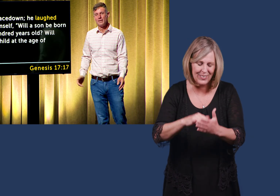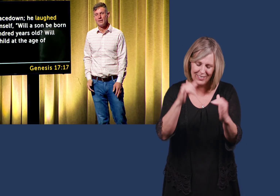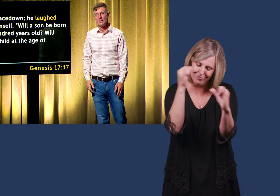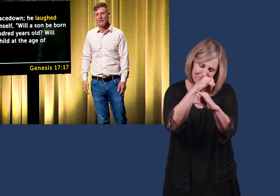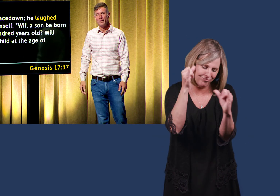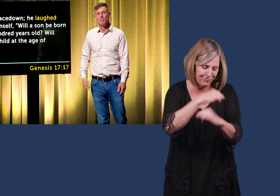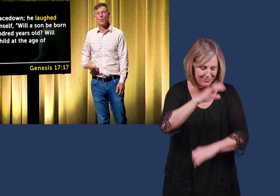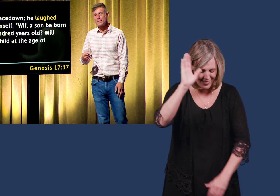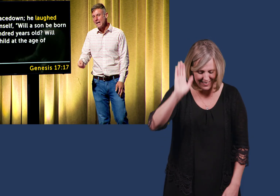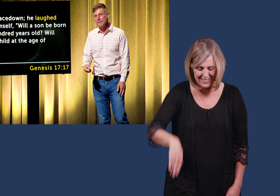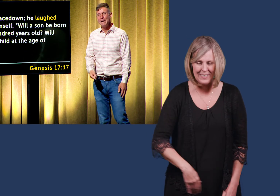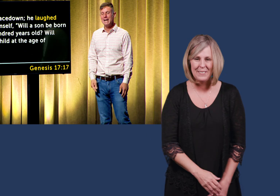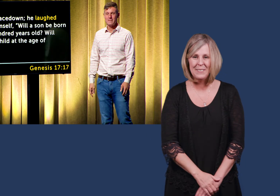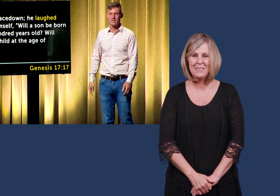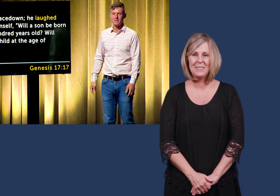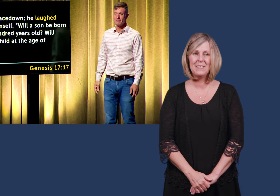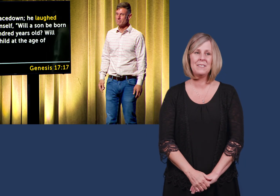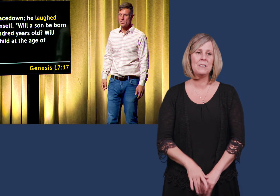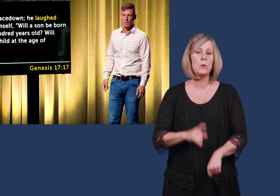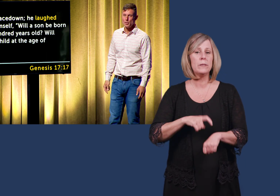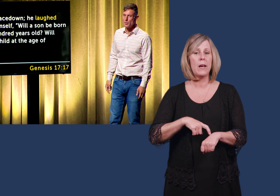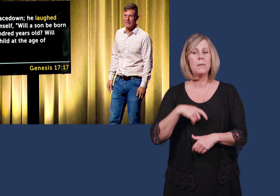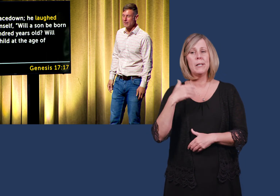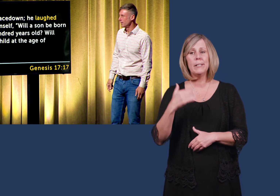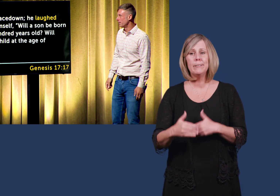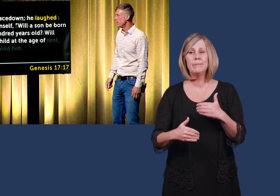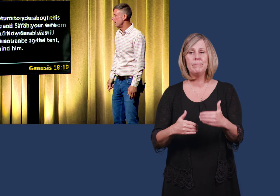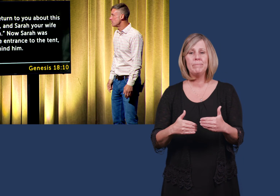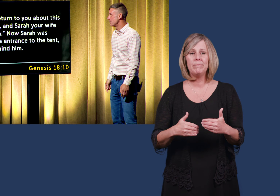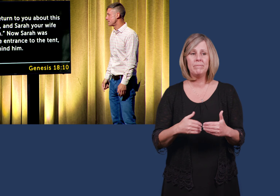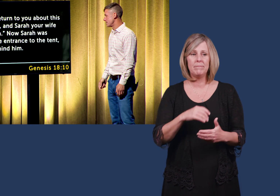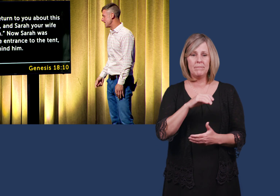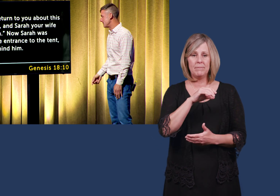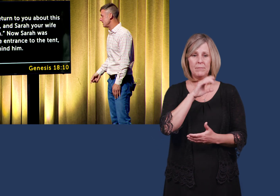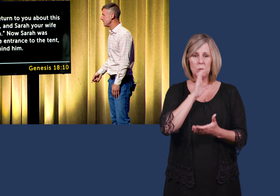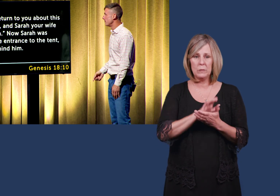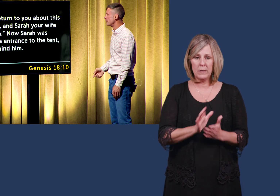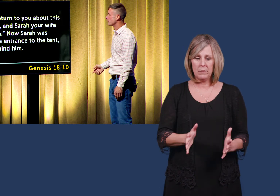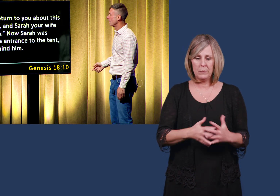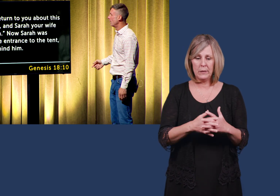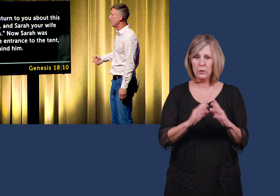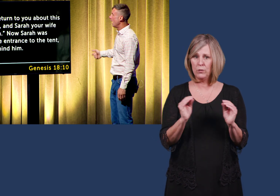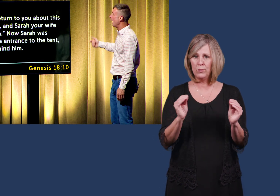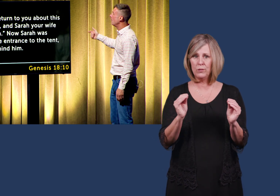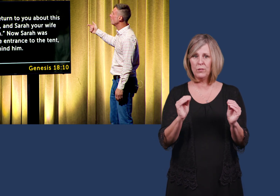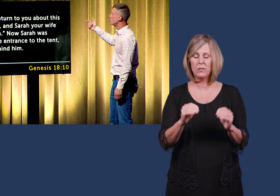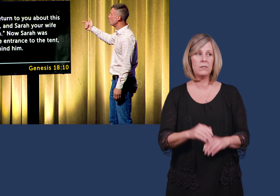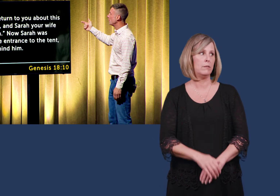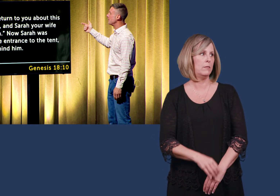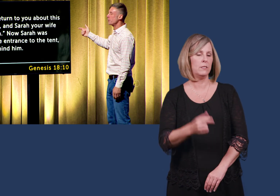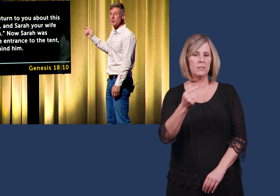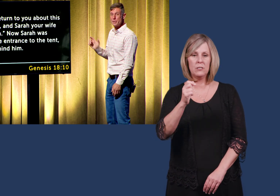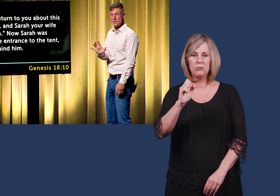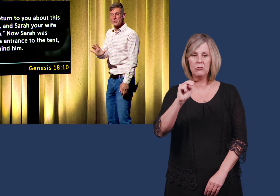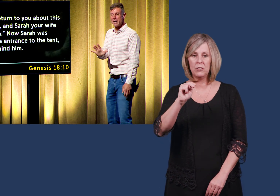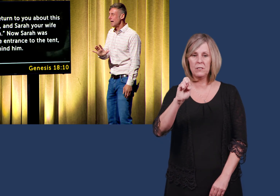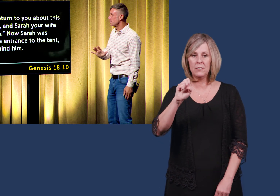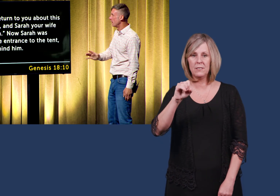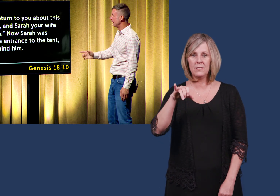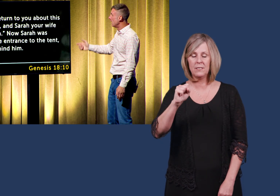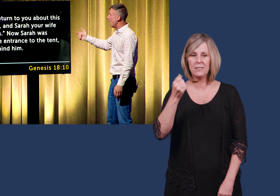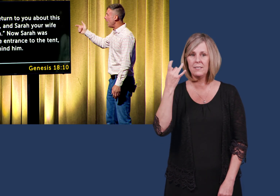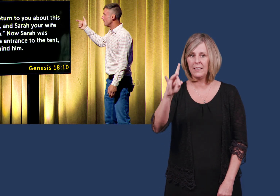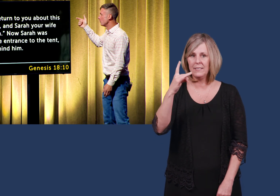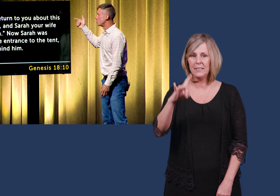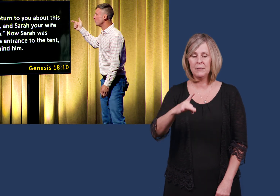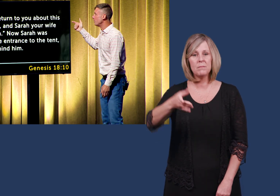happen. More time passes. Still no kid. Genesis 18. I will surely return to you. This is God